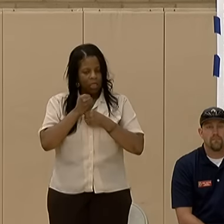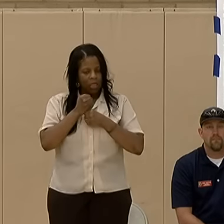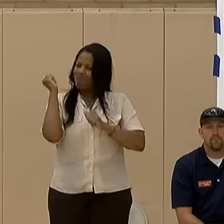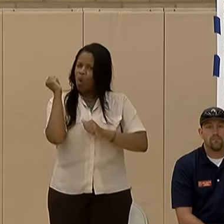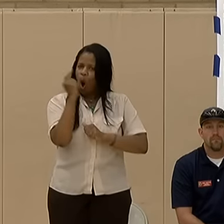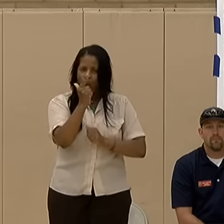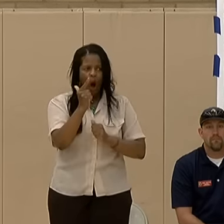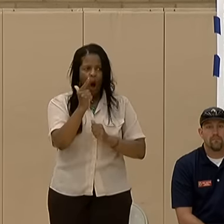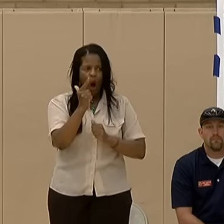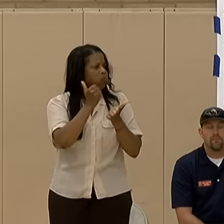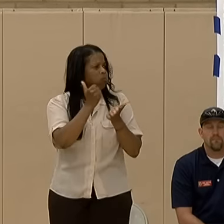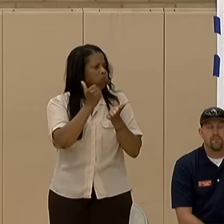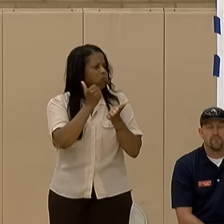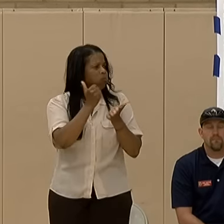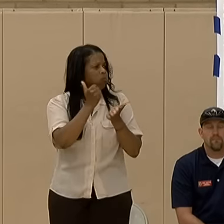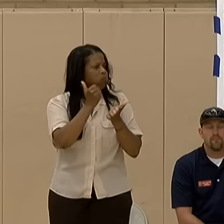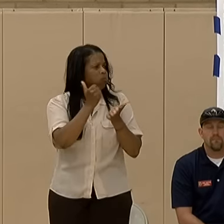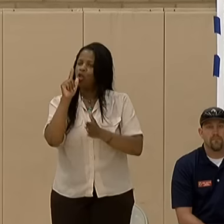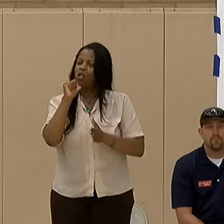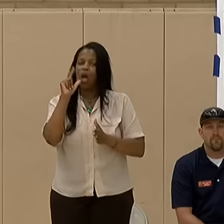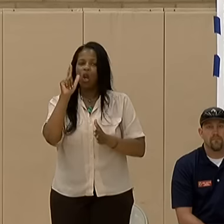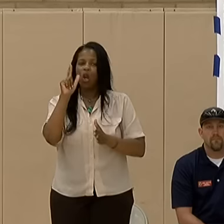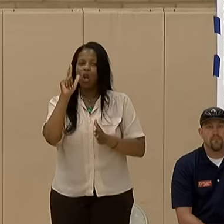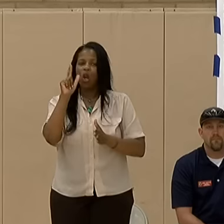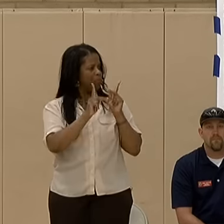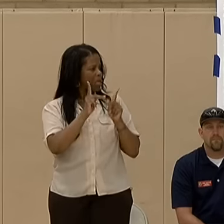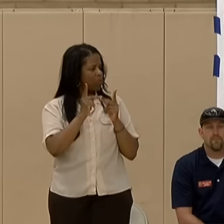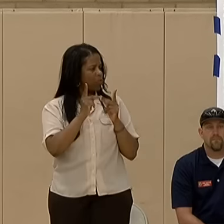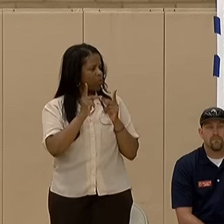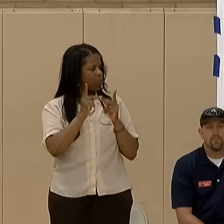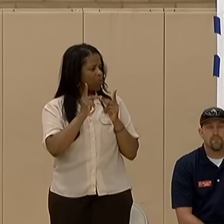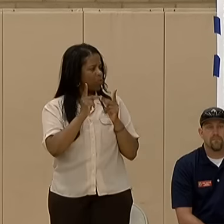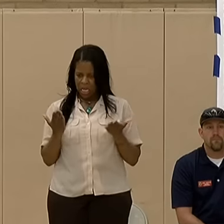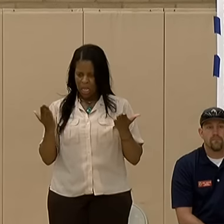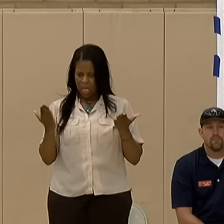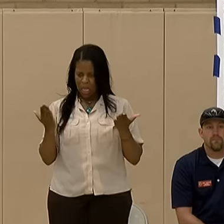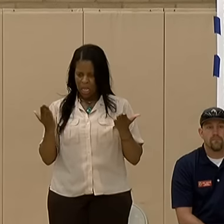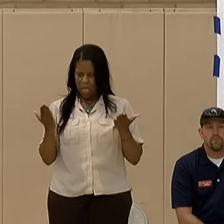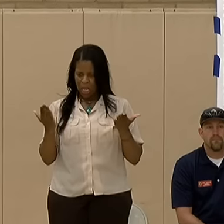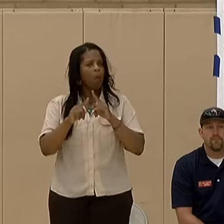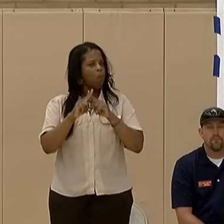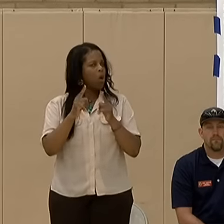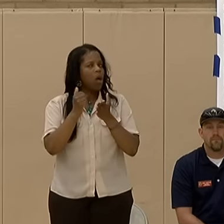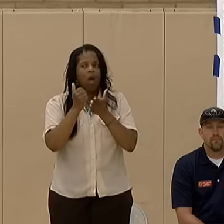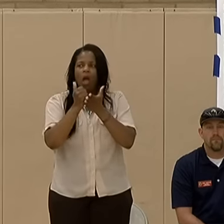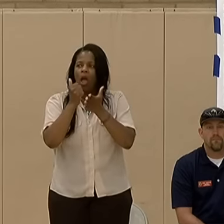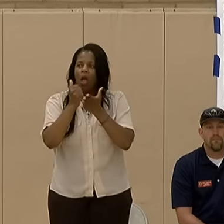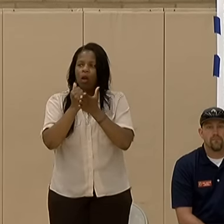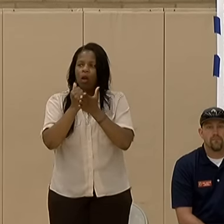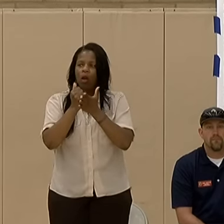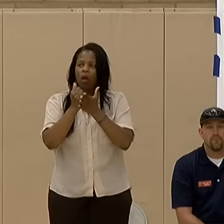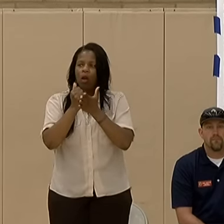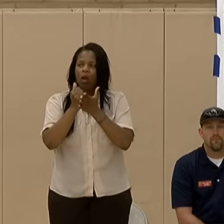not the resources here, but that's the resources such as the air tankers, the